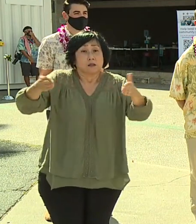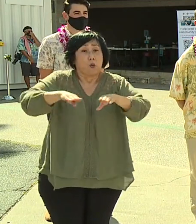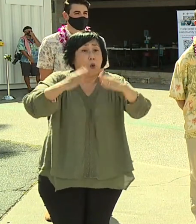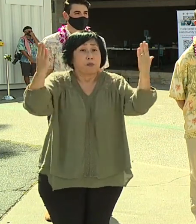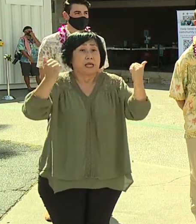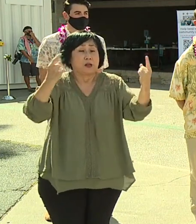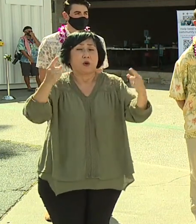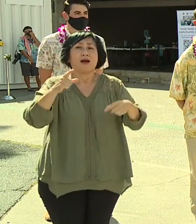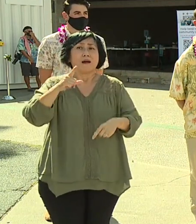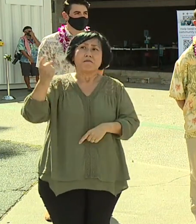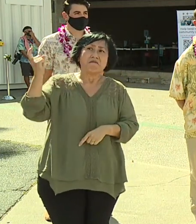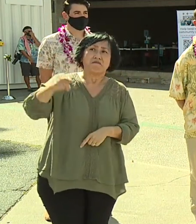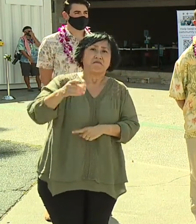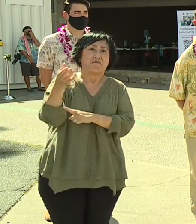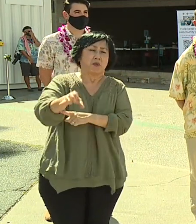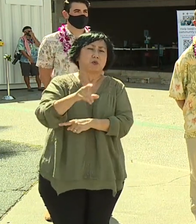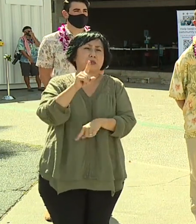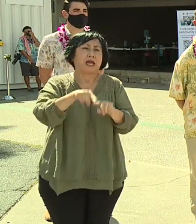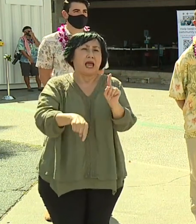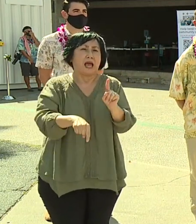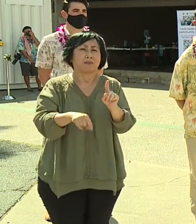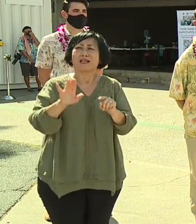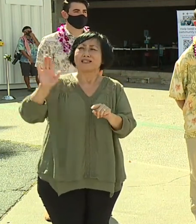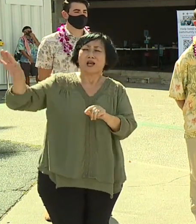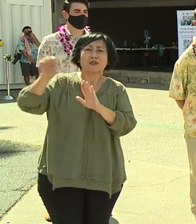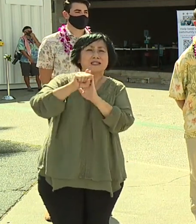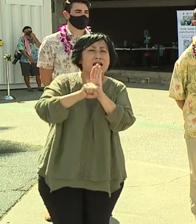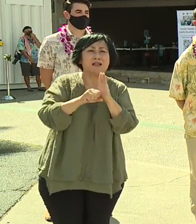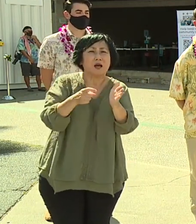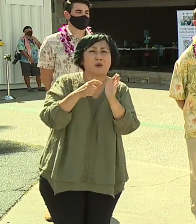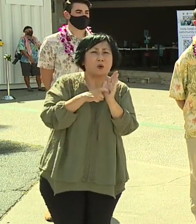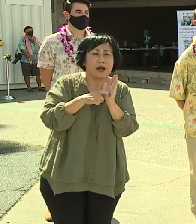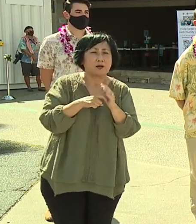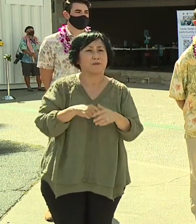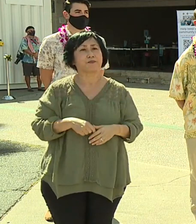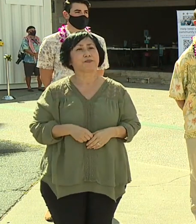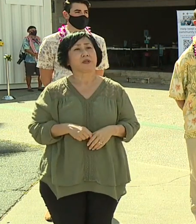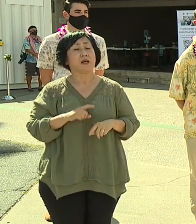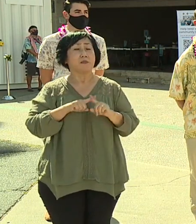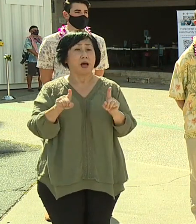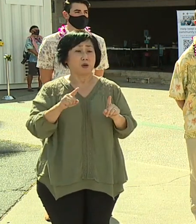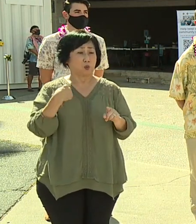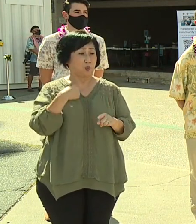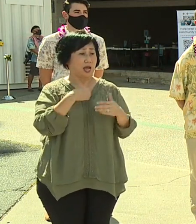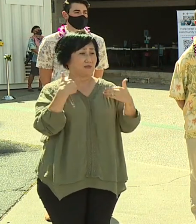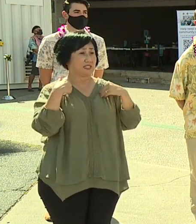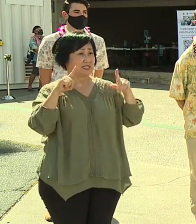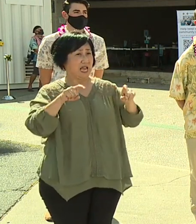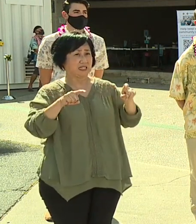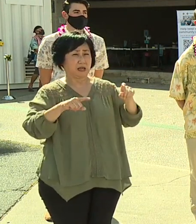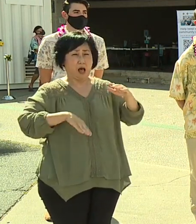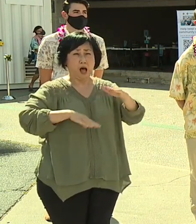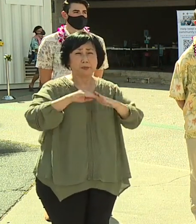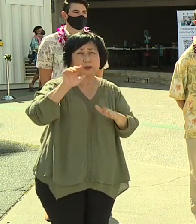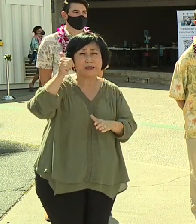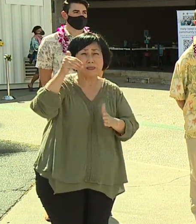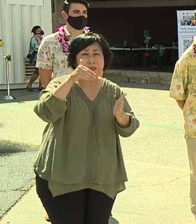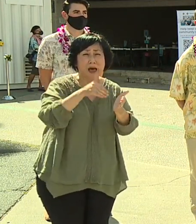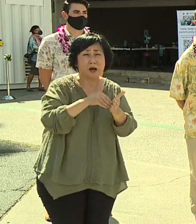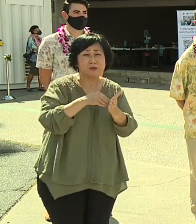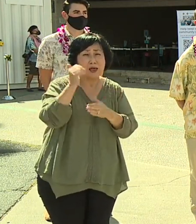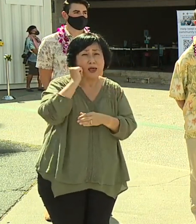cannot mandate that they get such a test because our state doesn't require it. But because of our testing capacity of 10,000 tests a